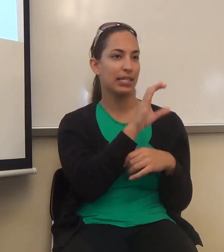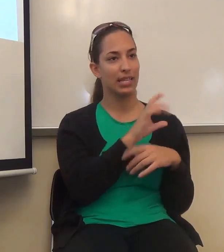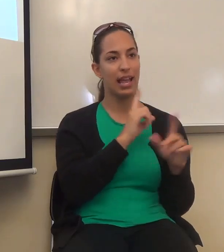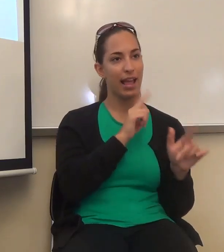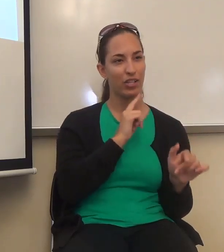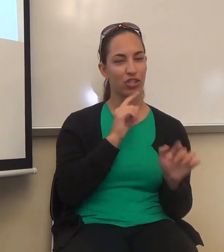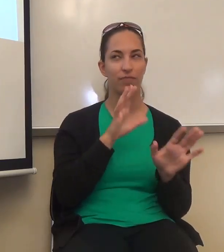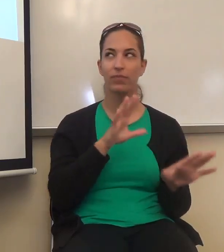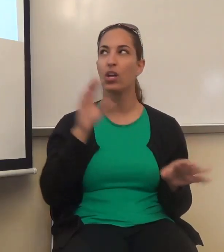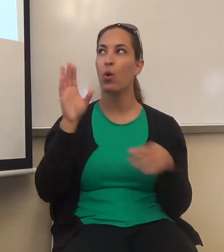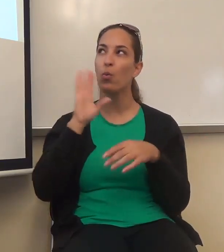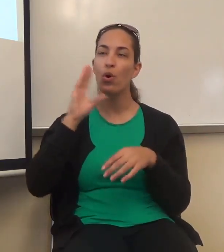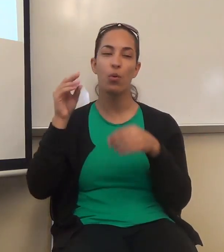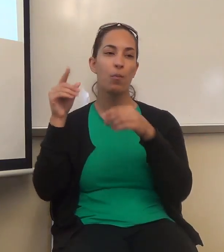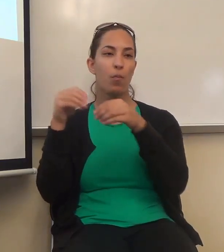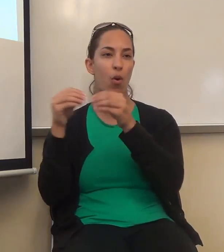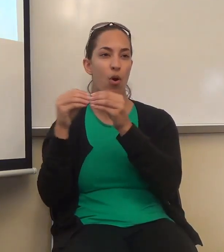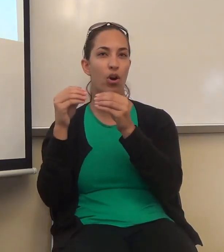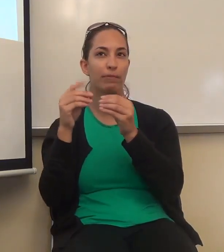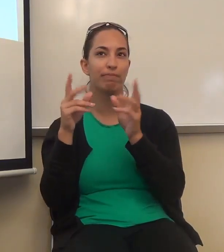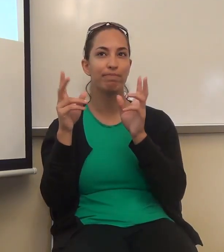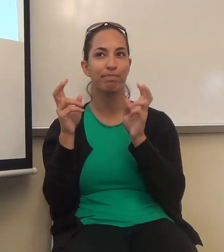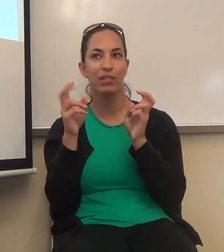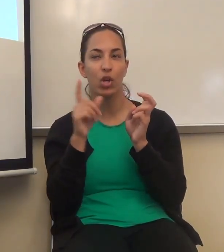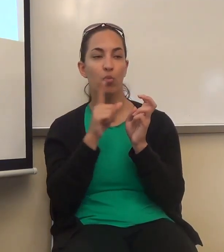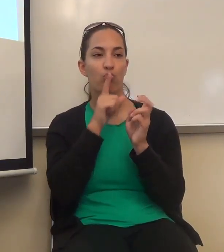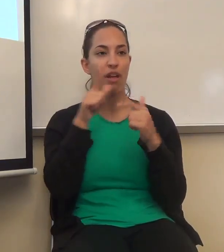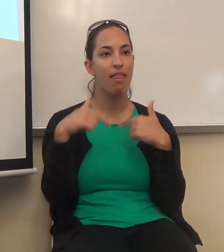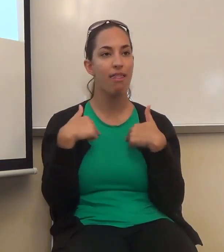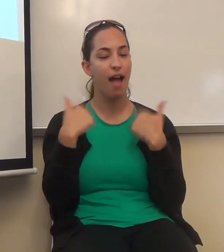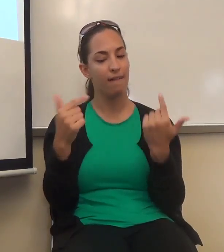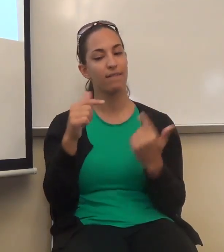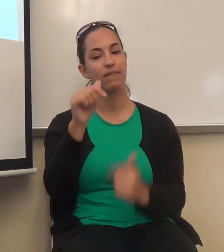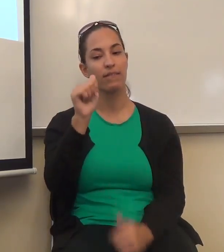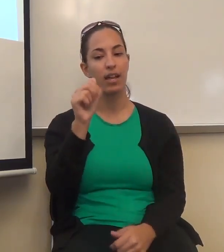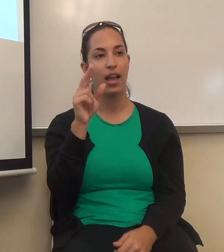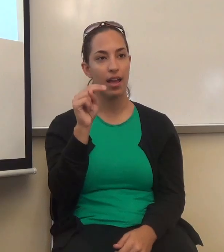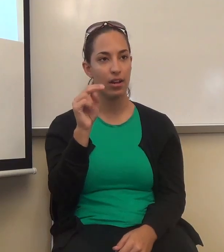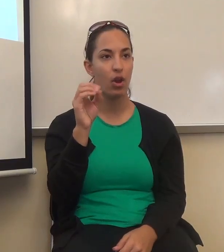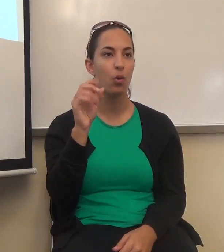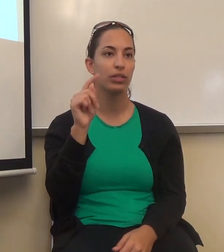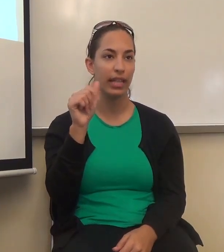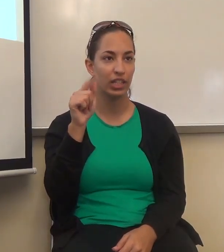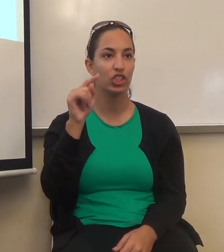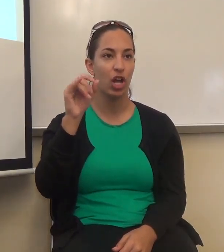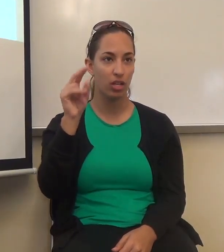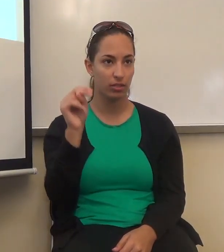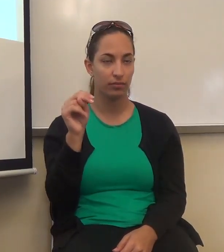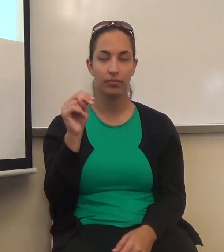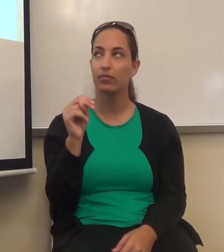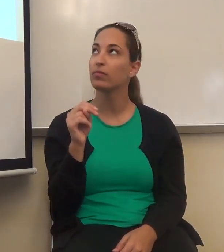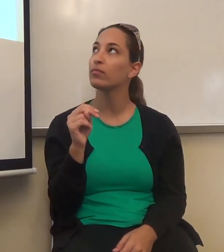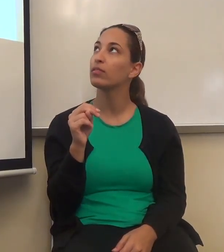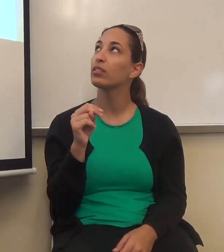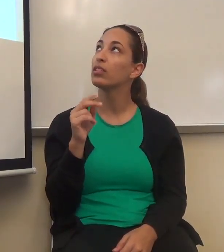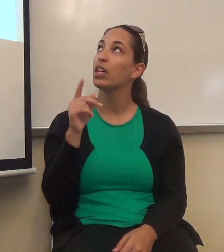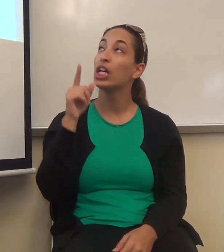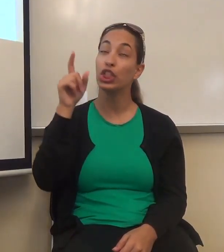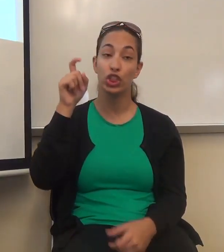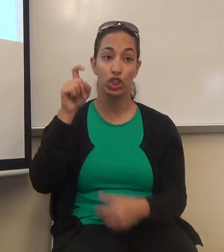more real-life annotation, okay? Your annotation should include